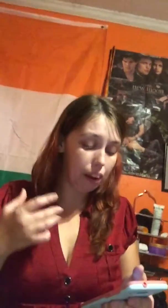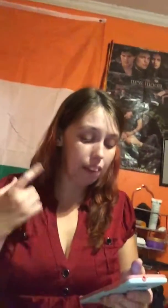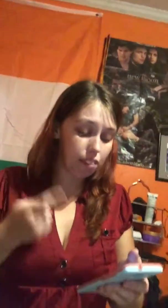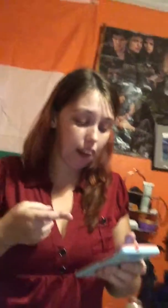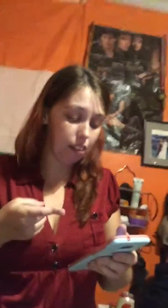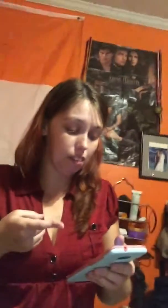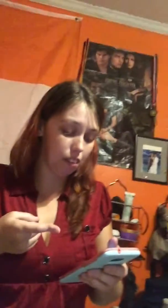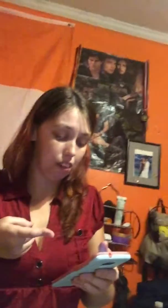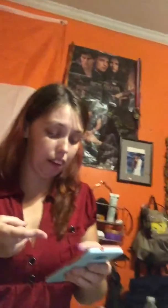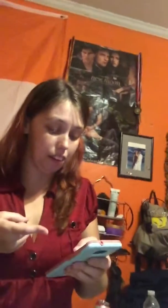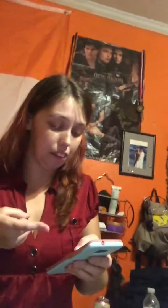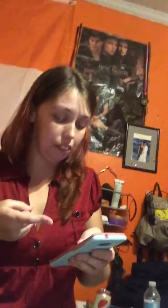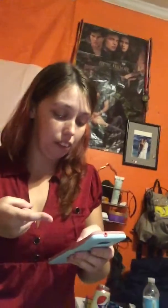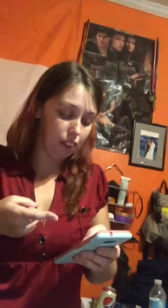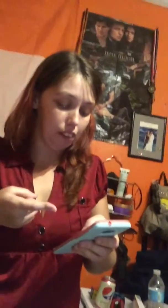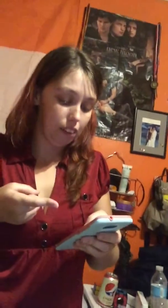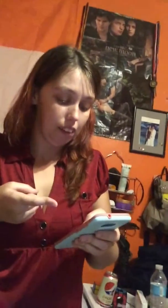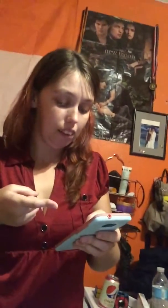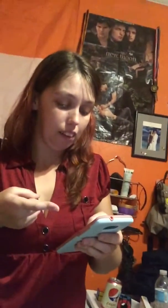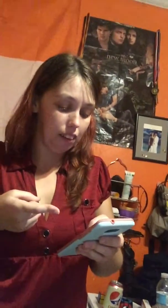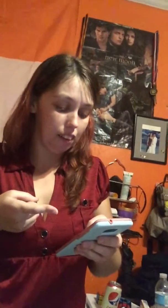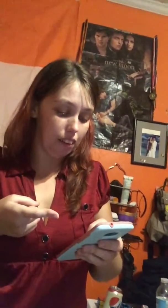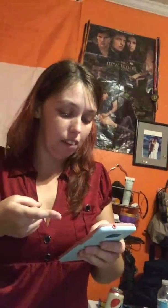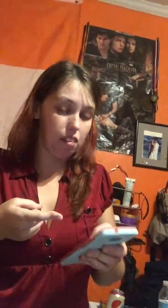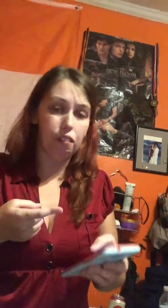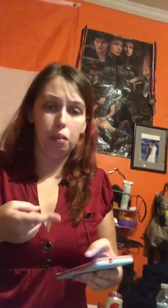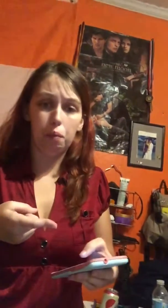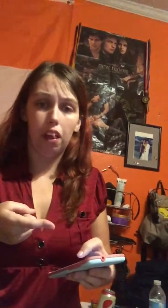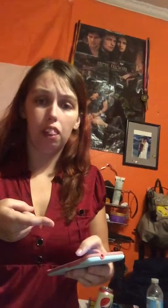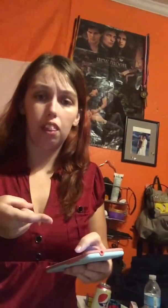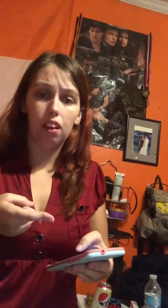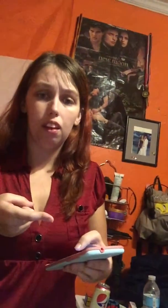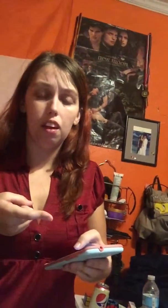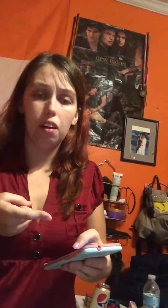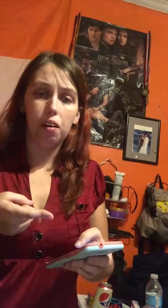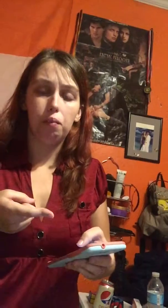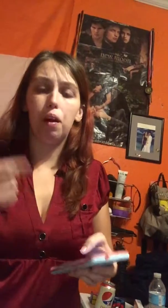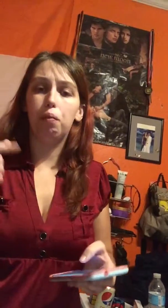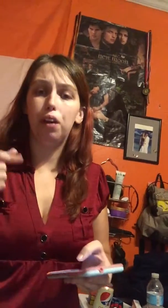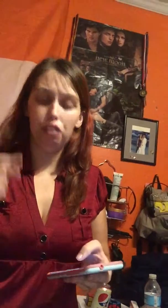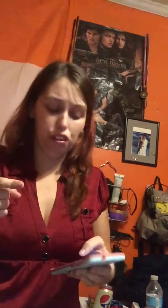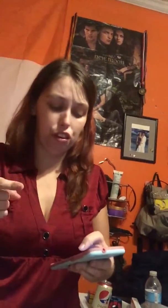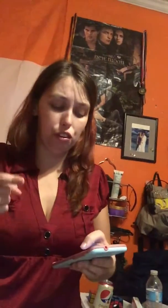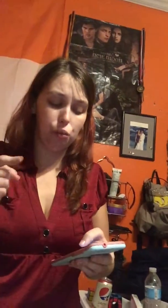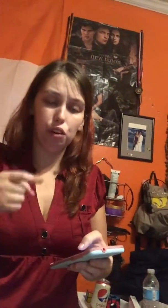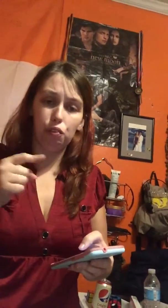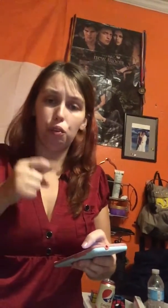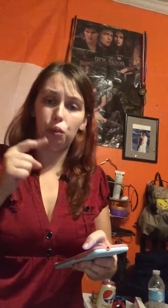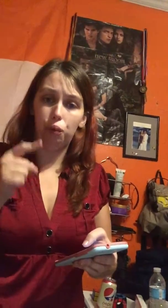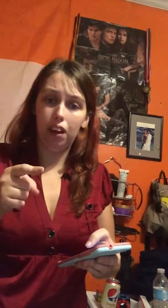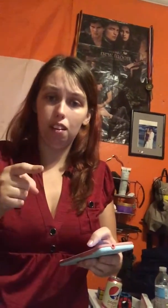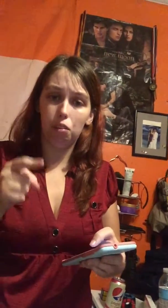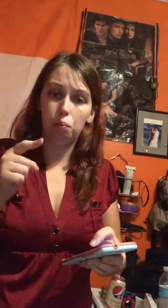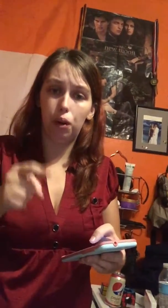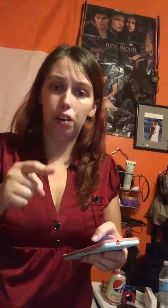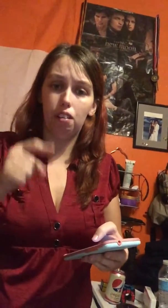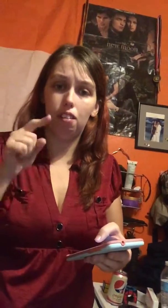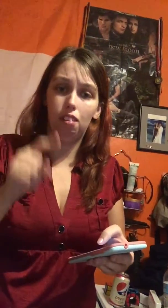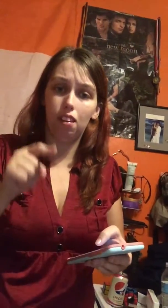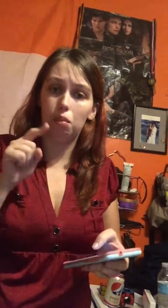it says in here, 7 months. But I'm pretty sure 24 weeks marks the 6